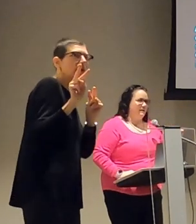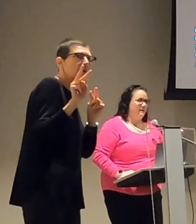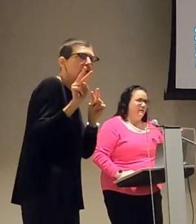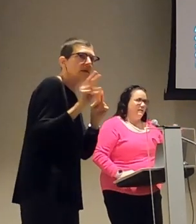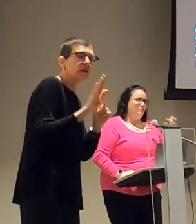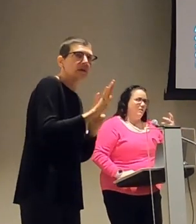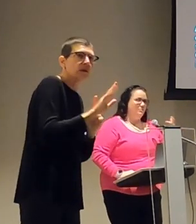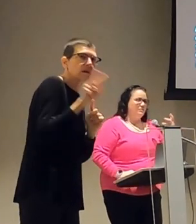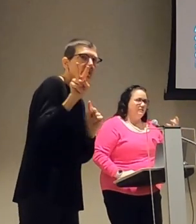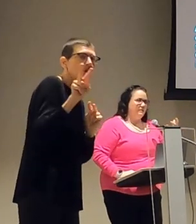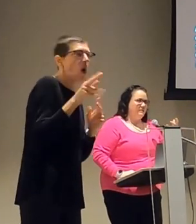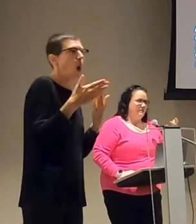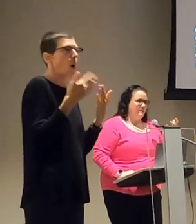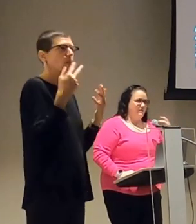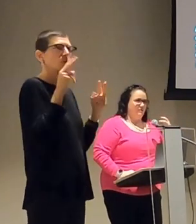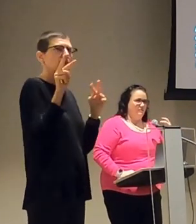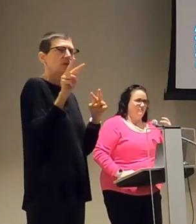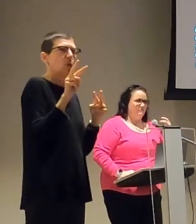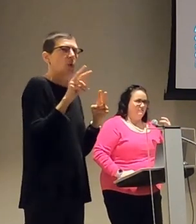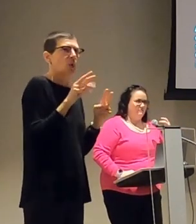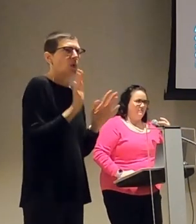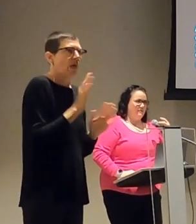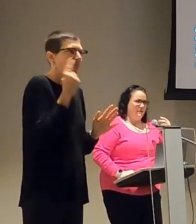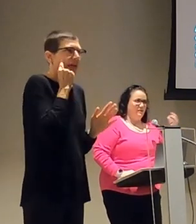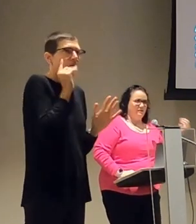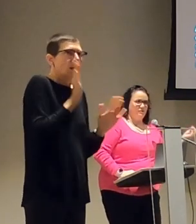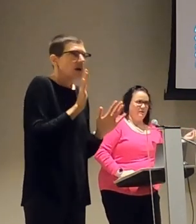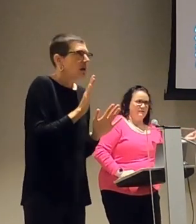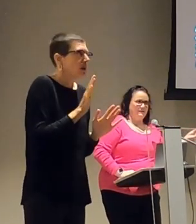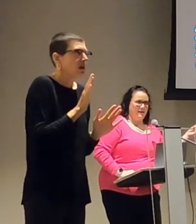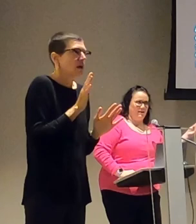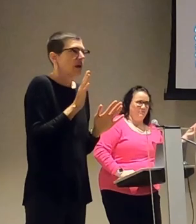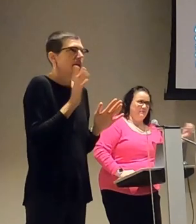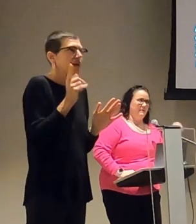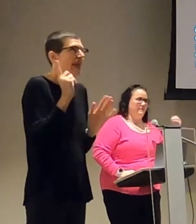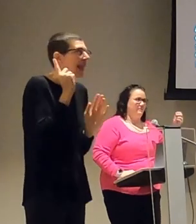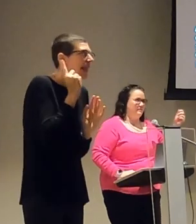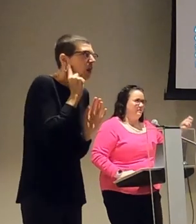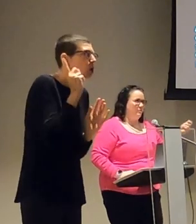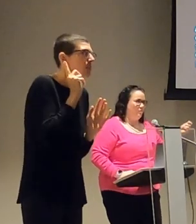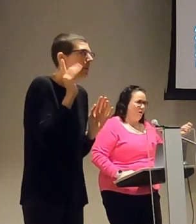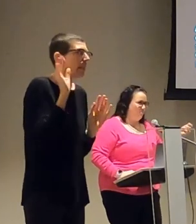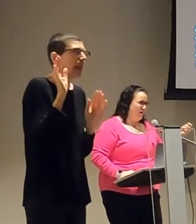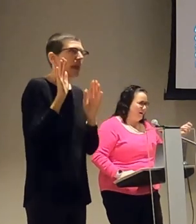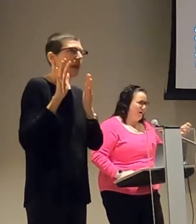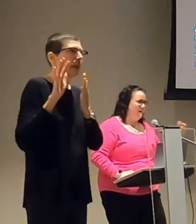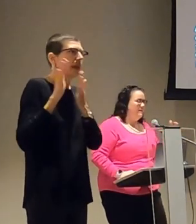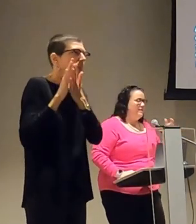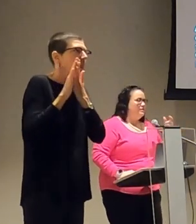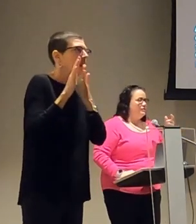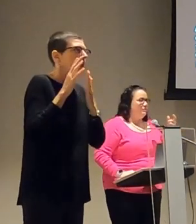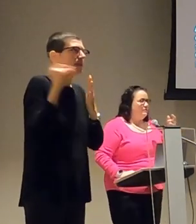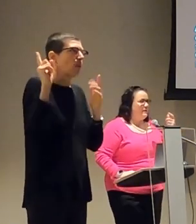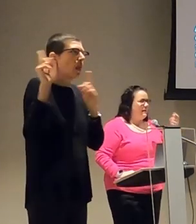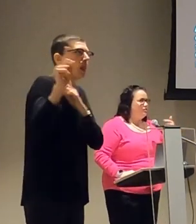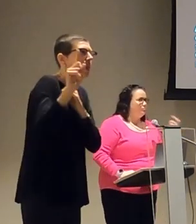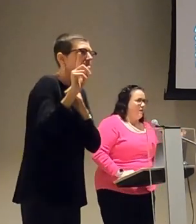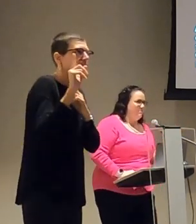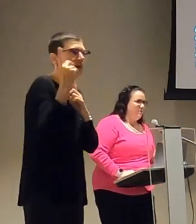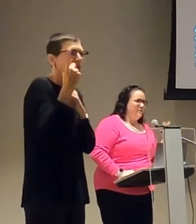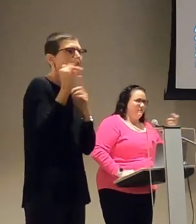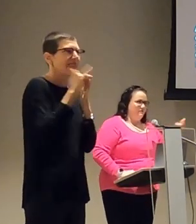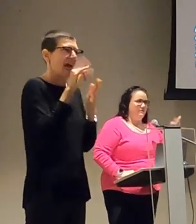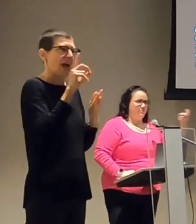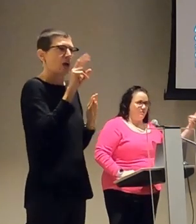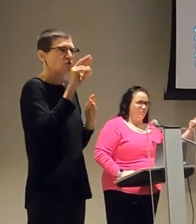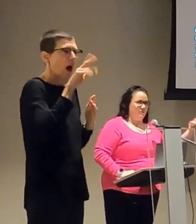the side. You almost look at this and think, oh no, did they hear a twig snap? Did they hear someone walk by? So that